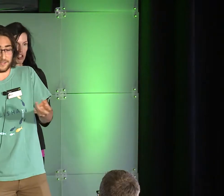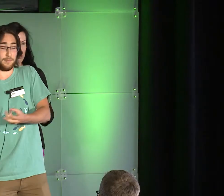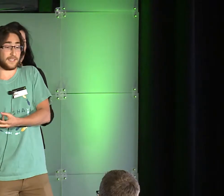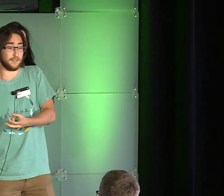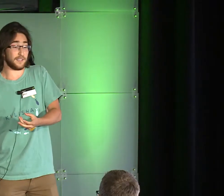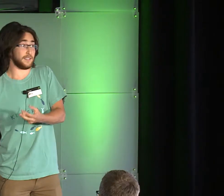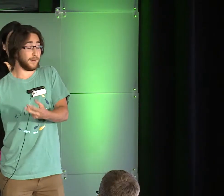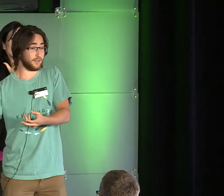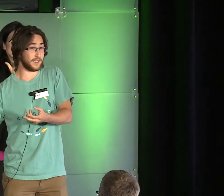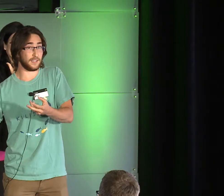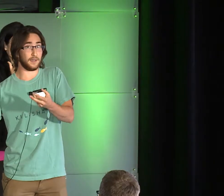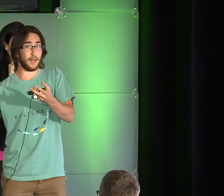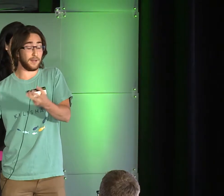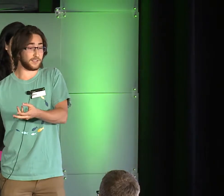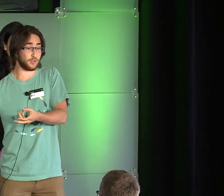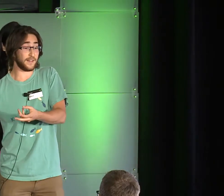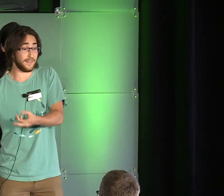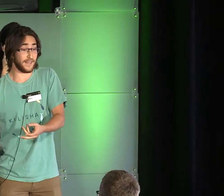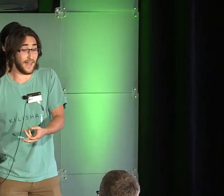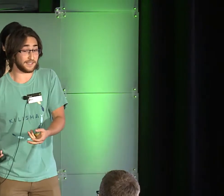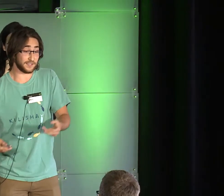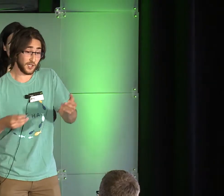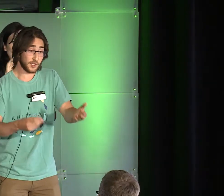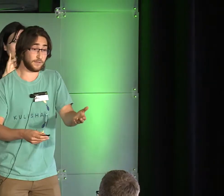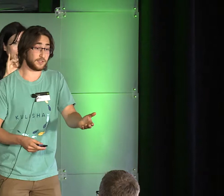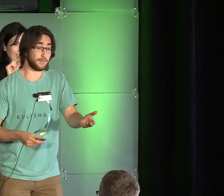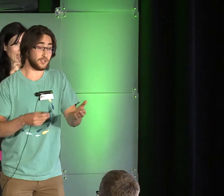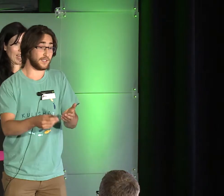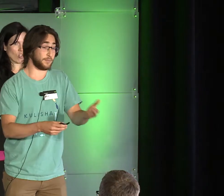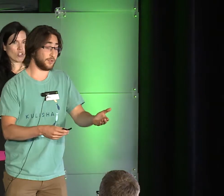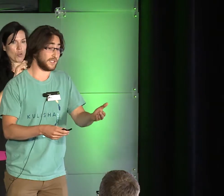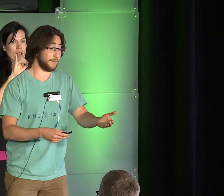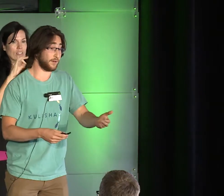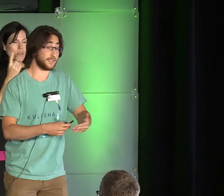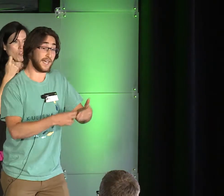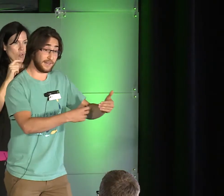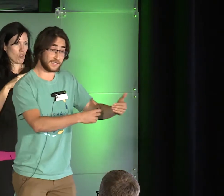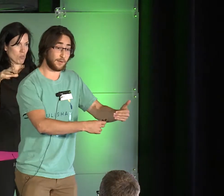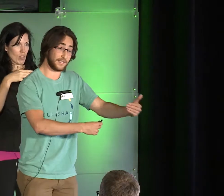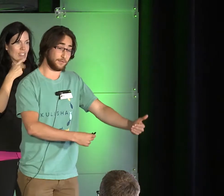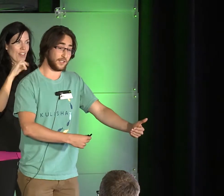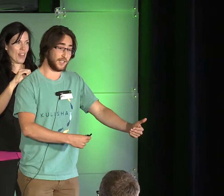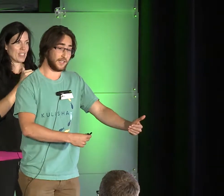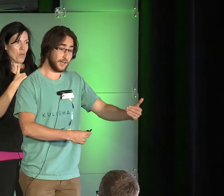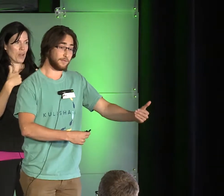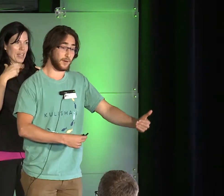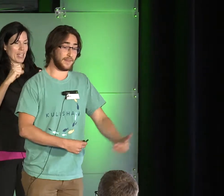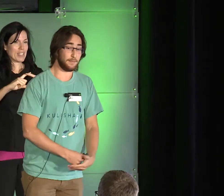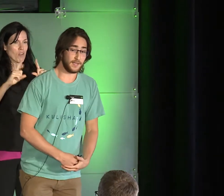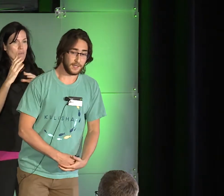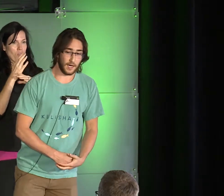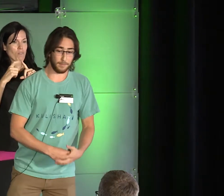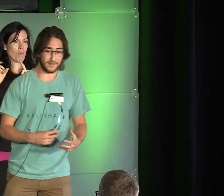that the black soldier fly can then access. So if there's somebody trying to pursue the same model, I'd say, hey, this is how we can differentiate